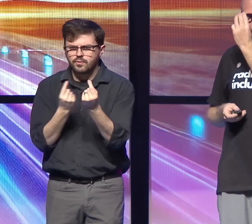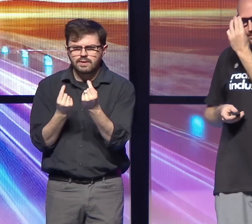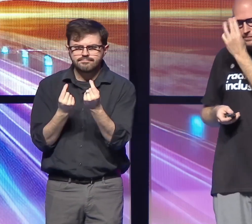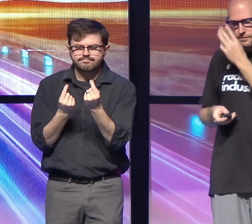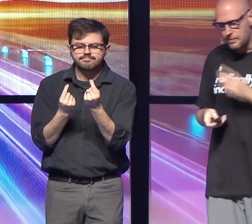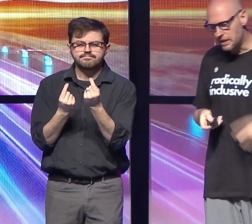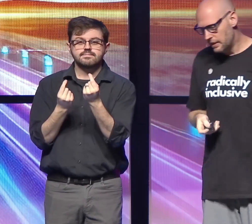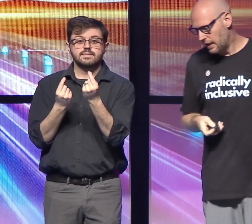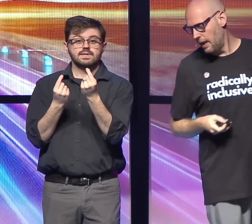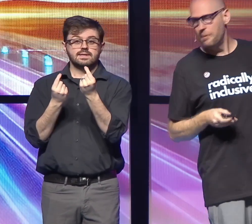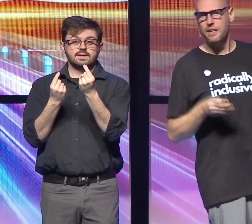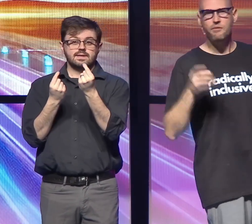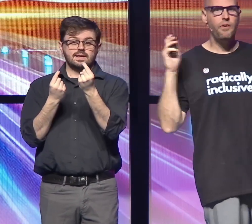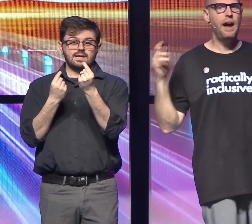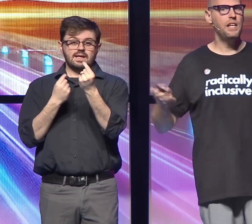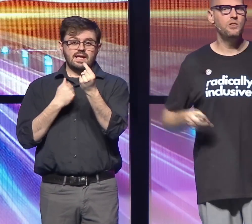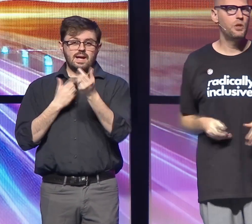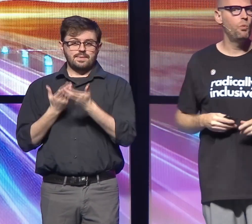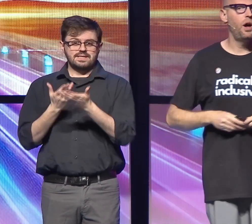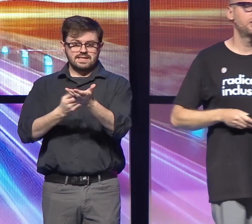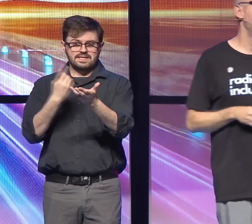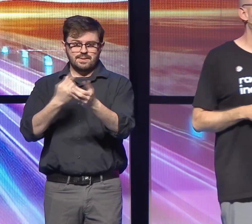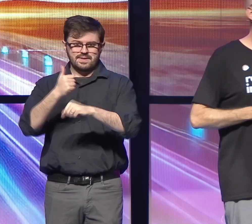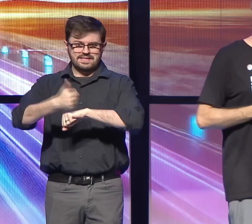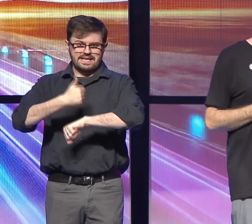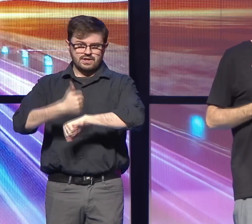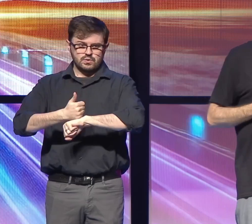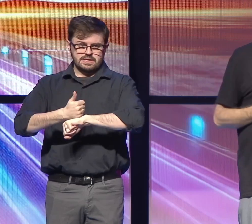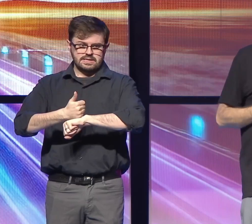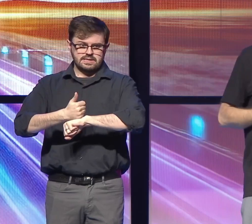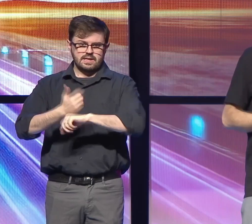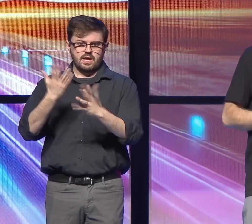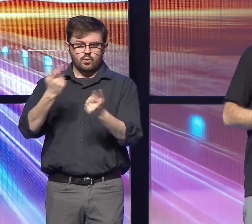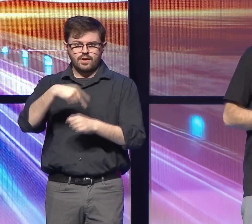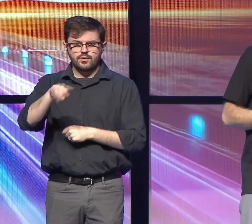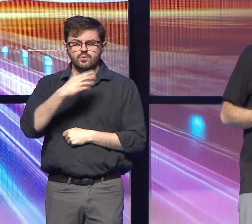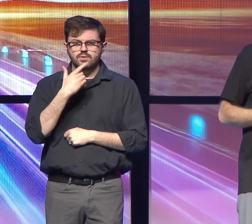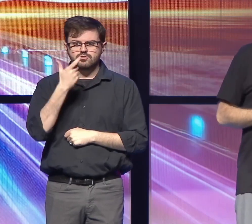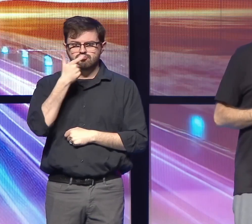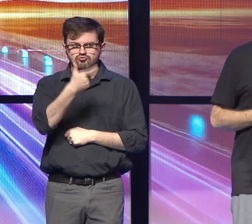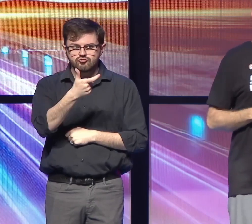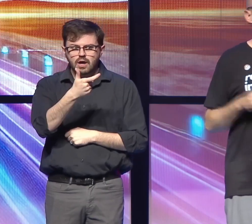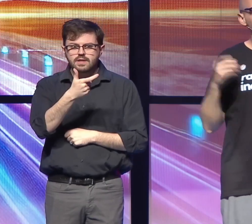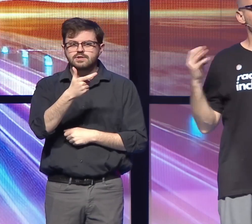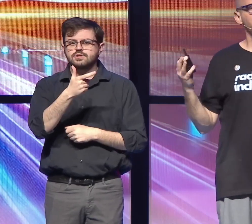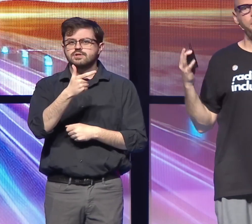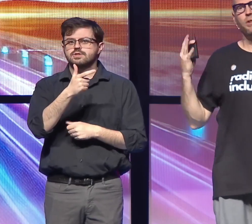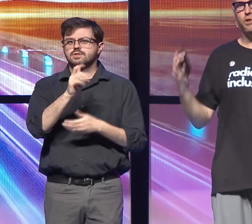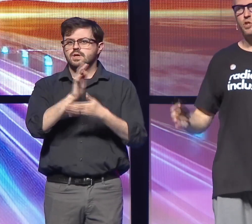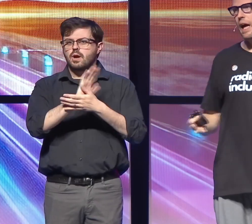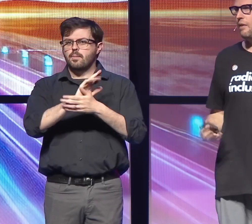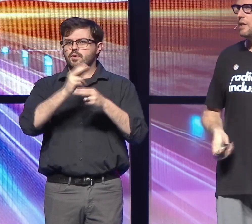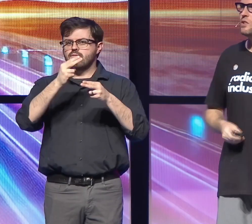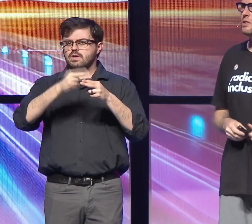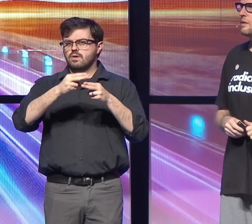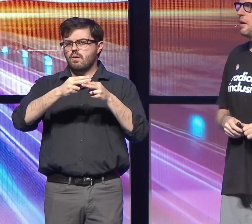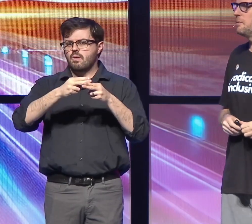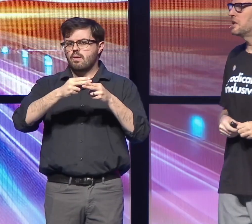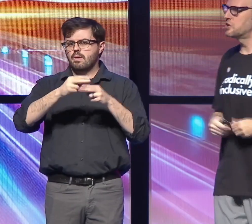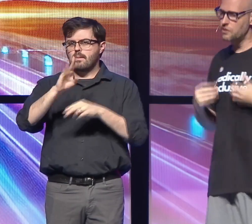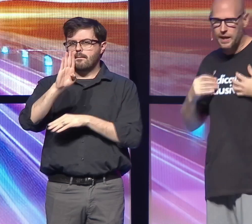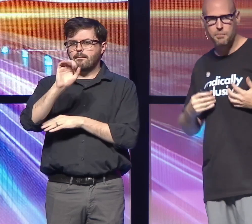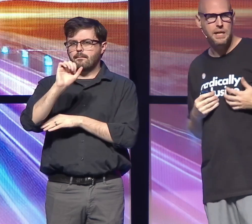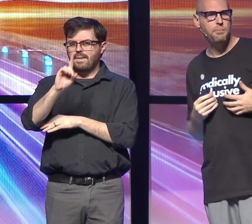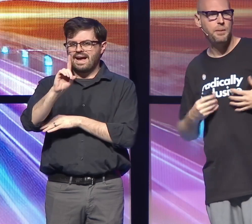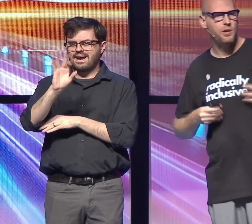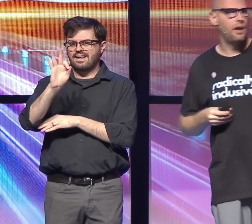today. I'm going to invite you to watch a documentary called Bad Faith. And for some of you, this might be a real challenge